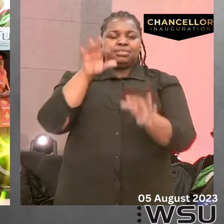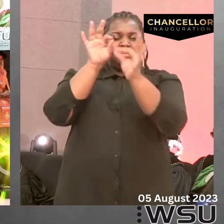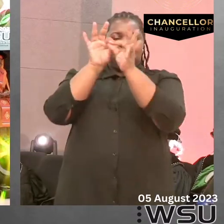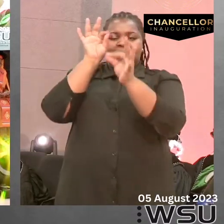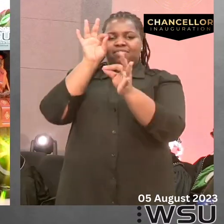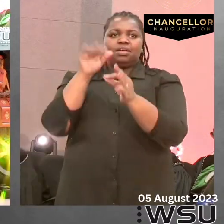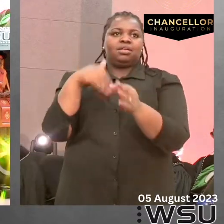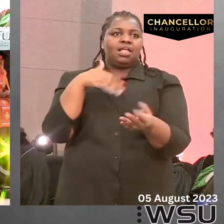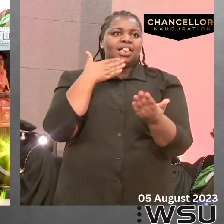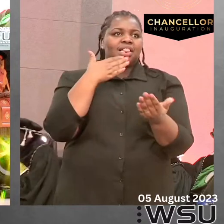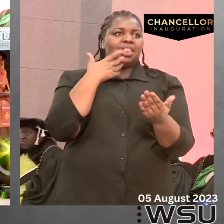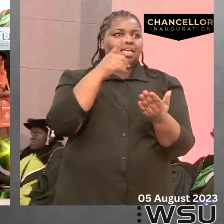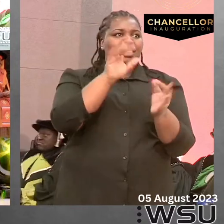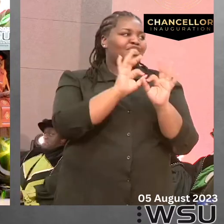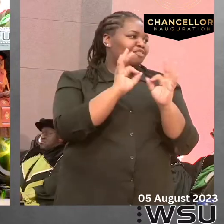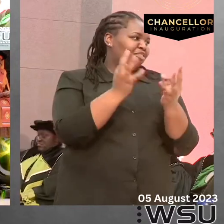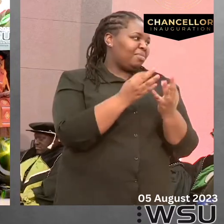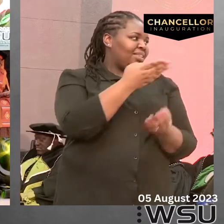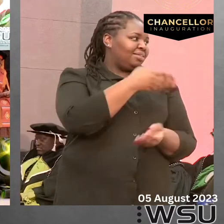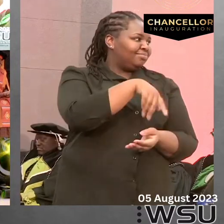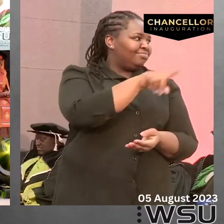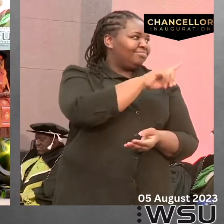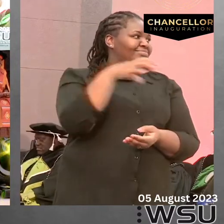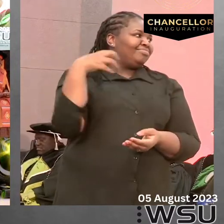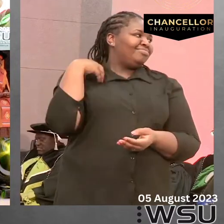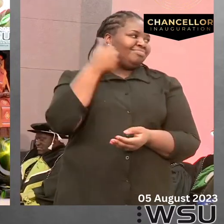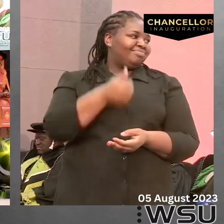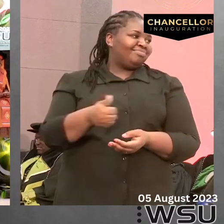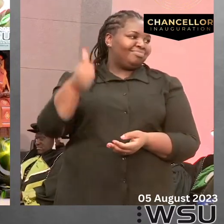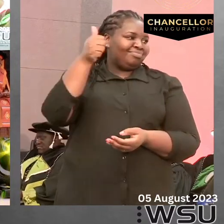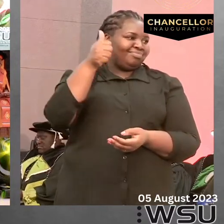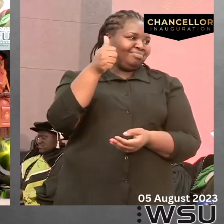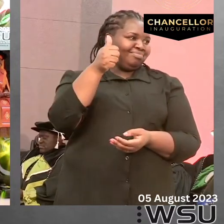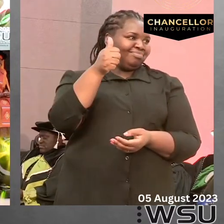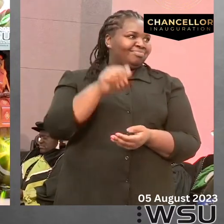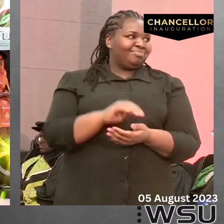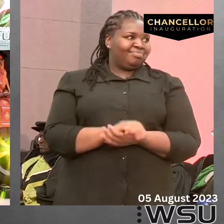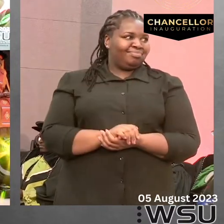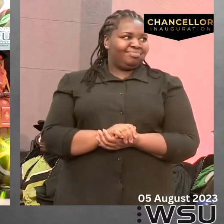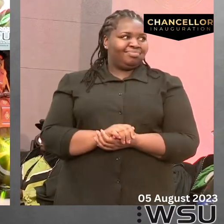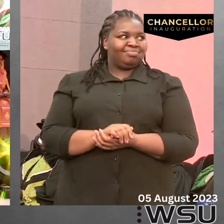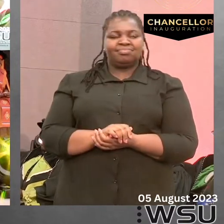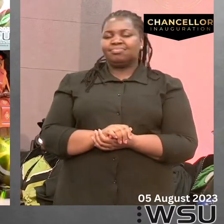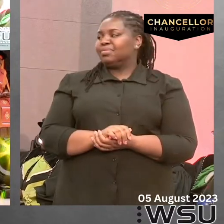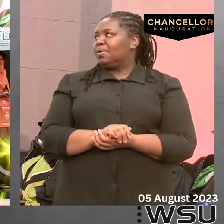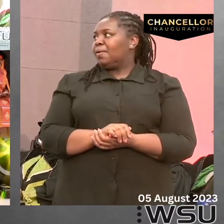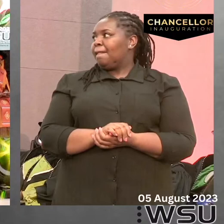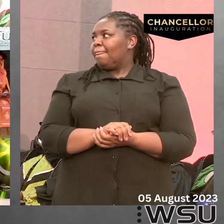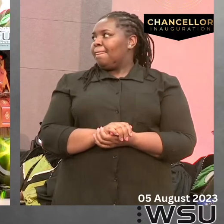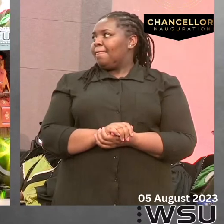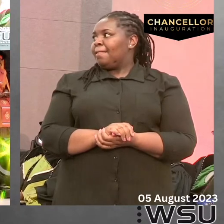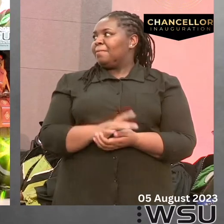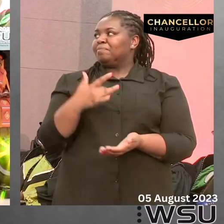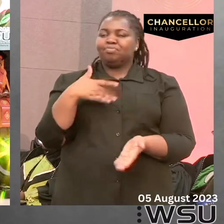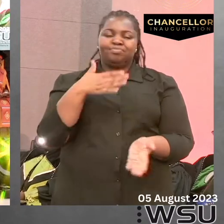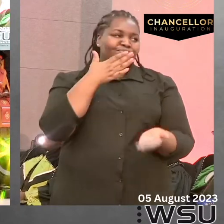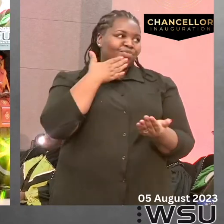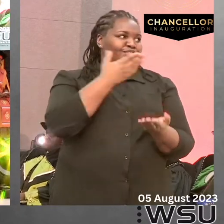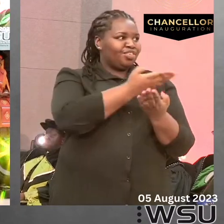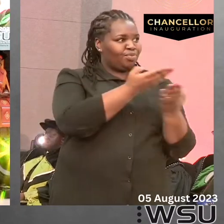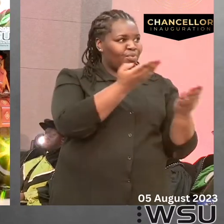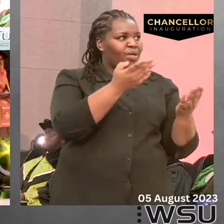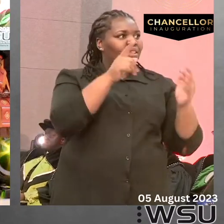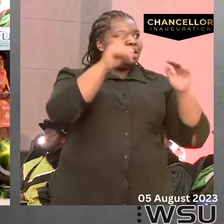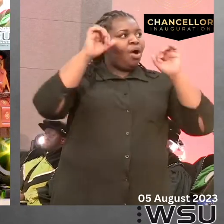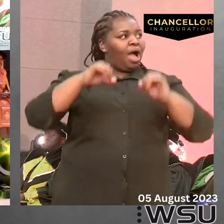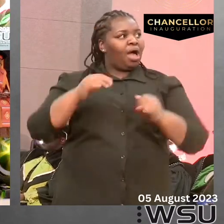specifically thank the family of our Chancellor, Ms. Nonkululeko Gobodo. We thank you for